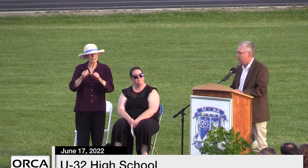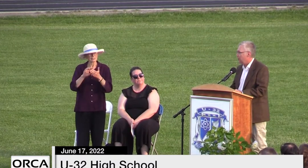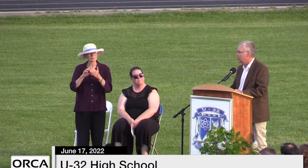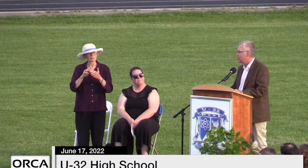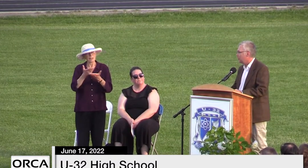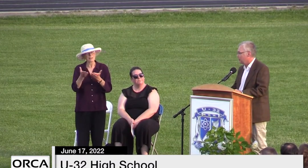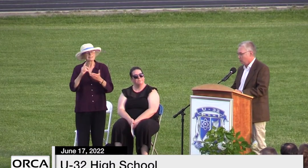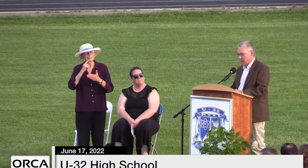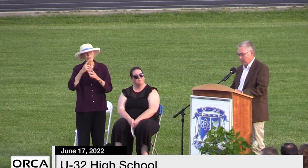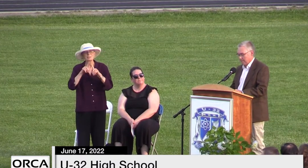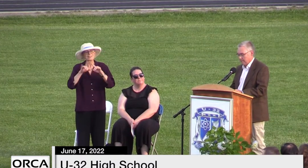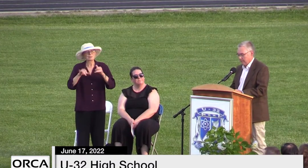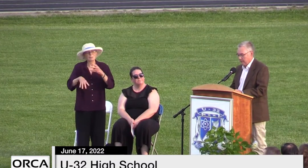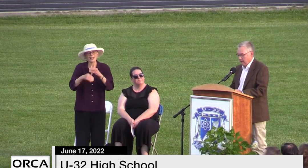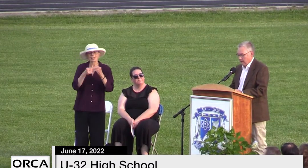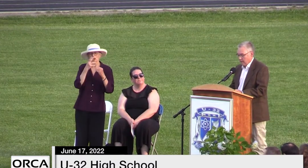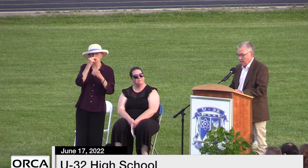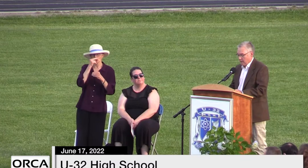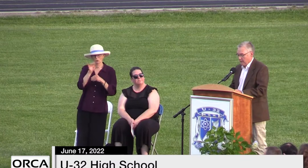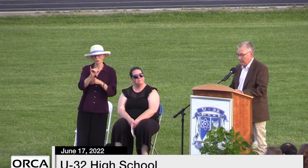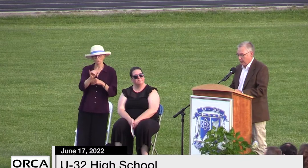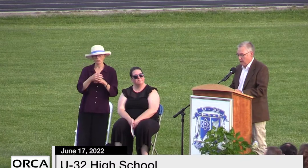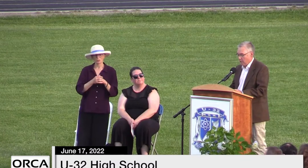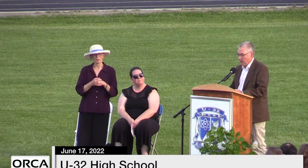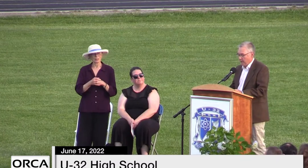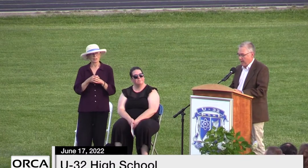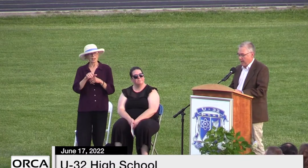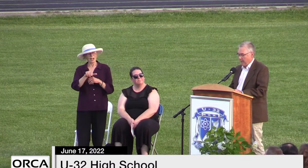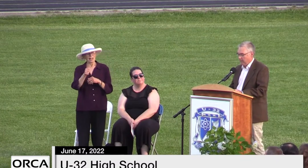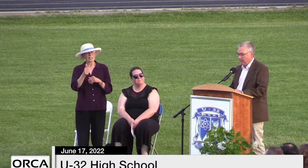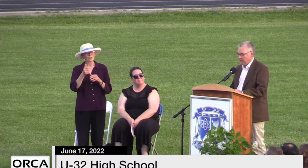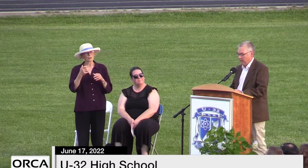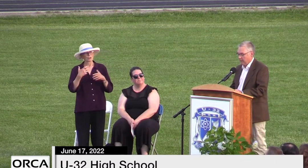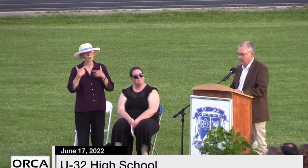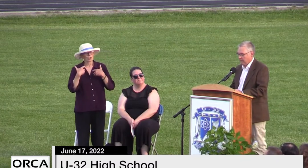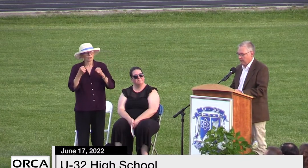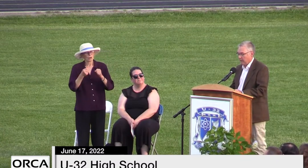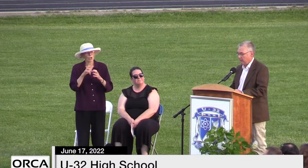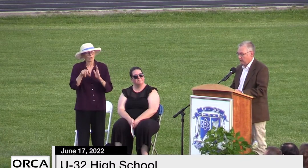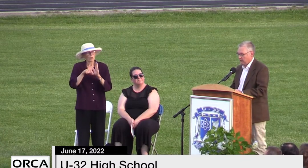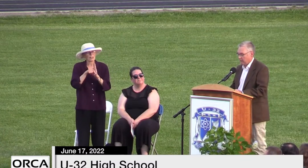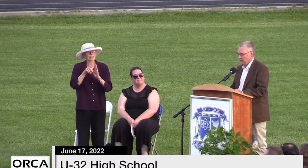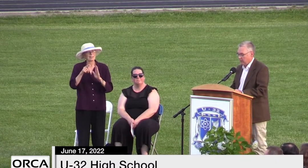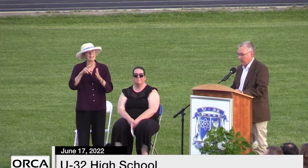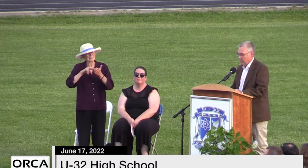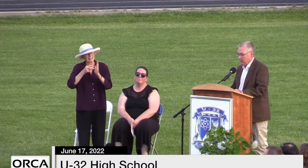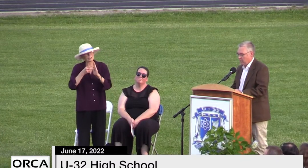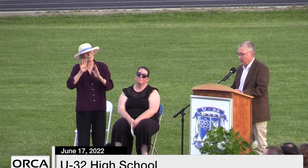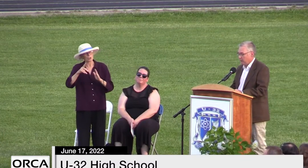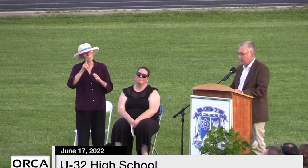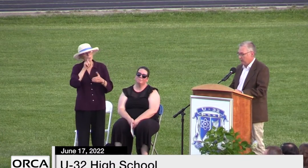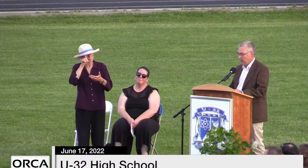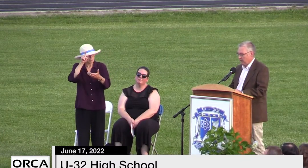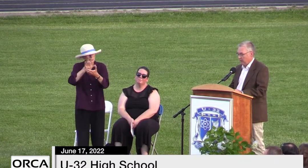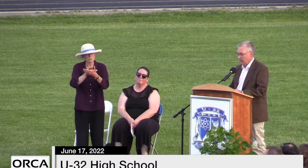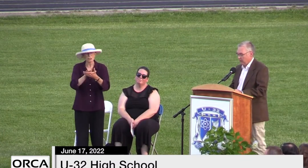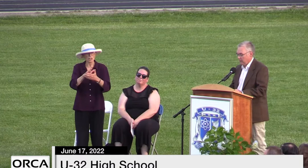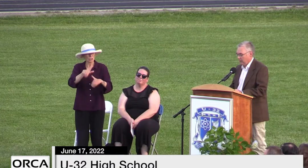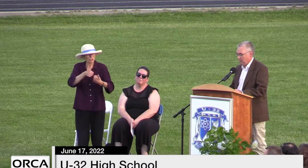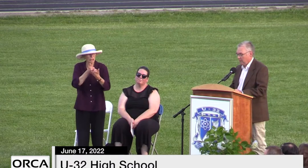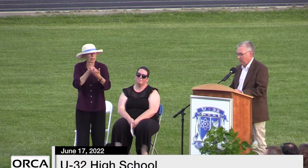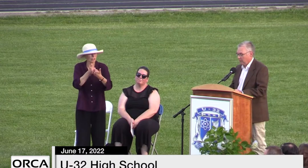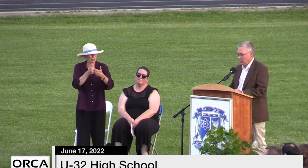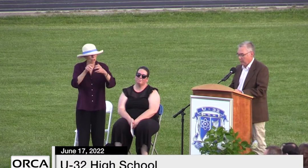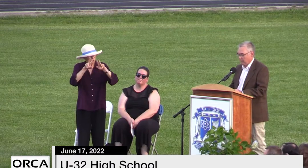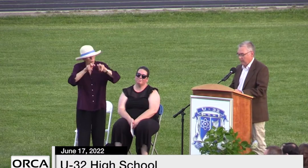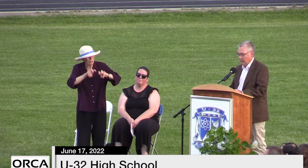finds a way to bring humor to her work. Another strong quality about Abby is the intensity of her convictions. She questions everything,